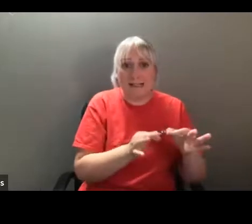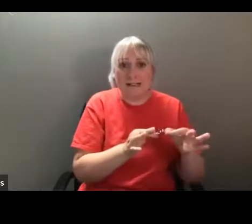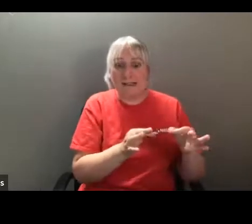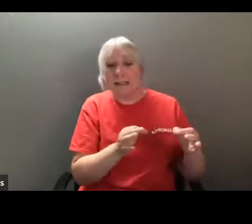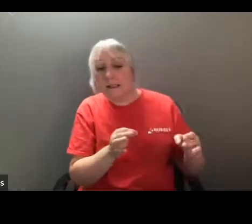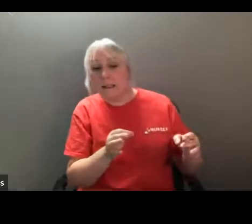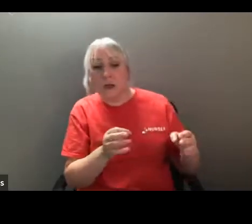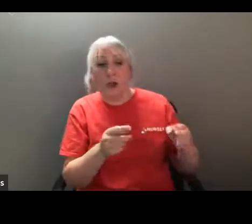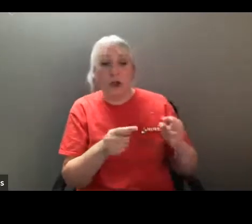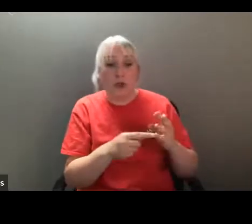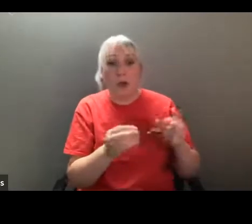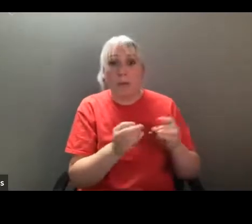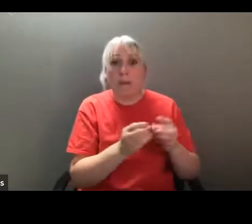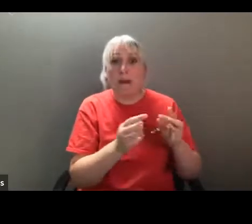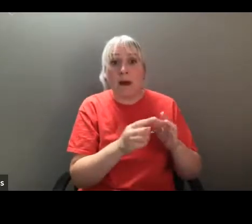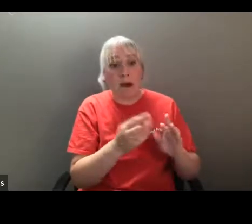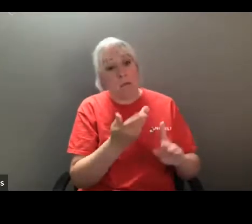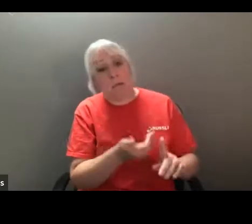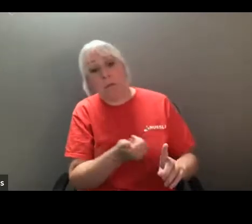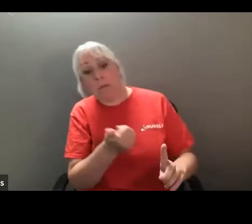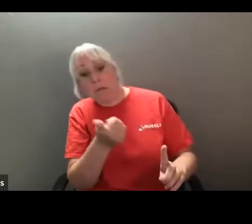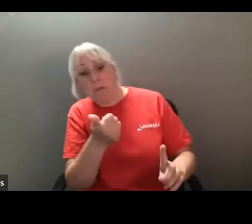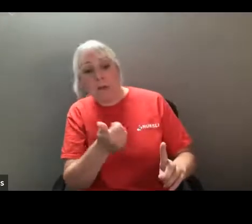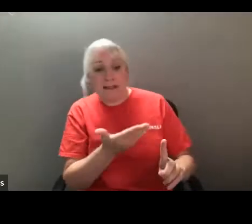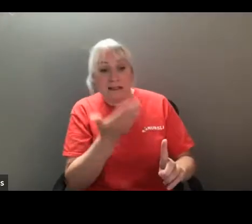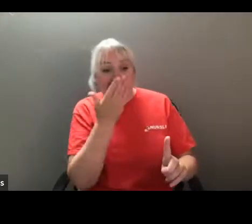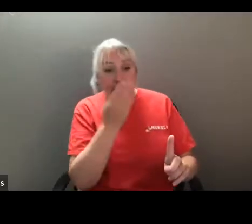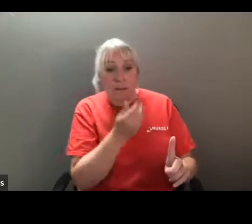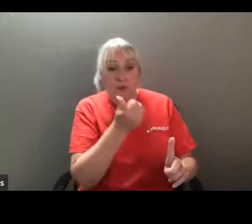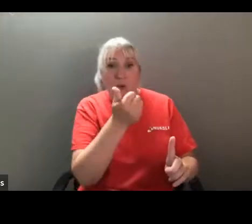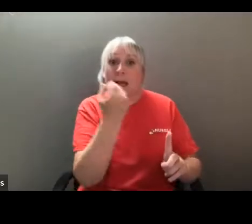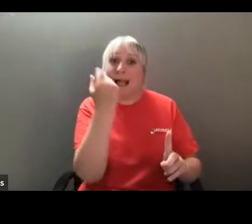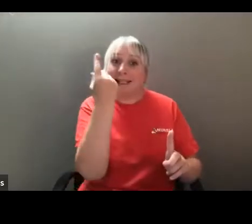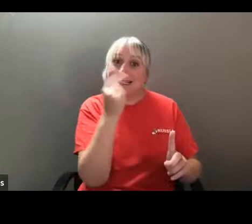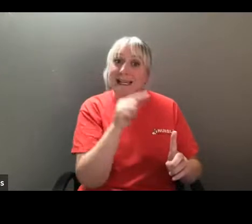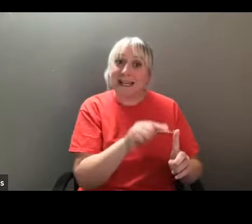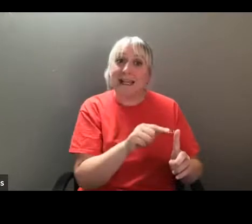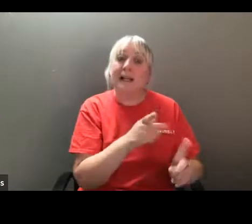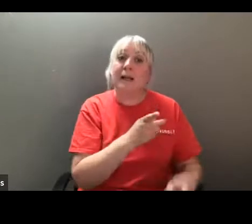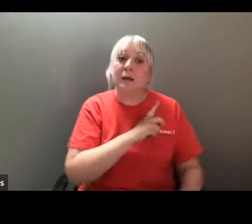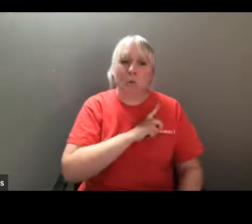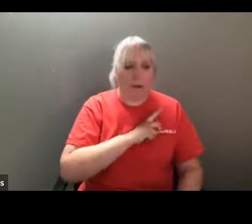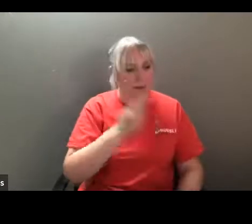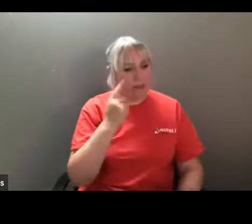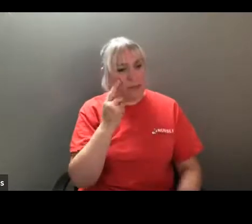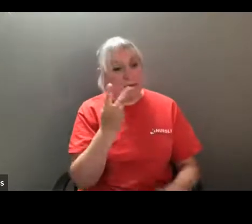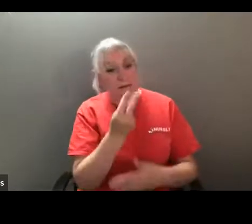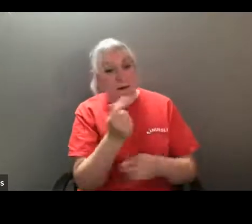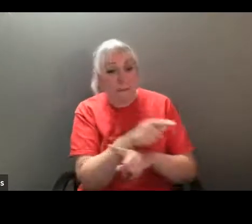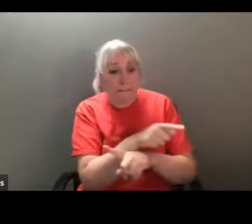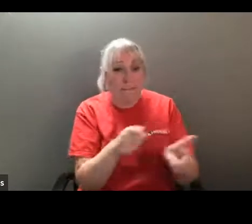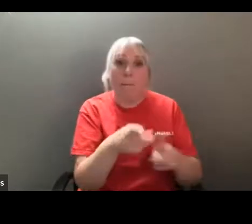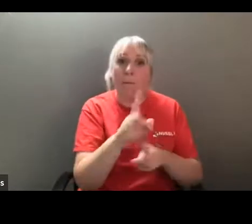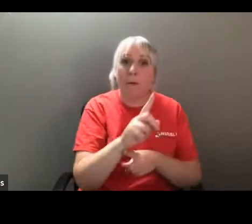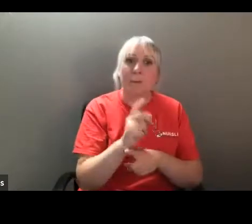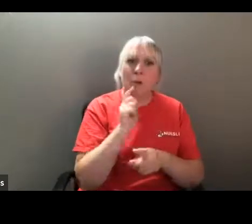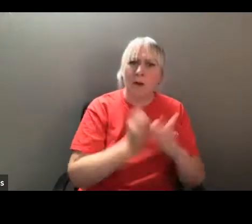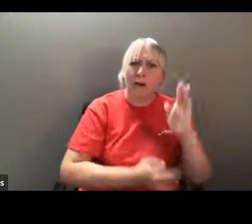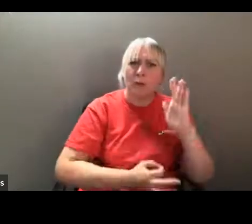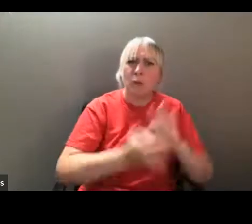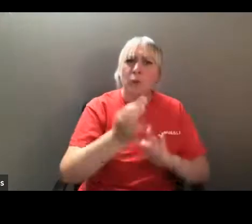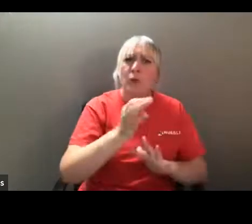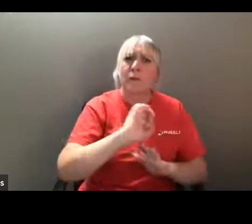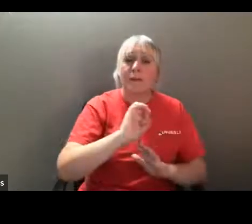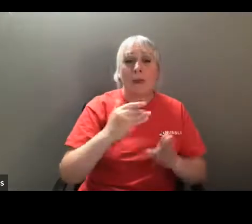attractive at first glance, the idea being that it might allow some to have a better work-life